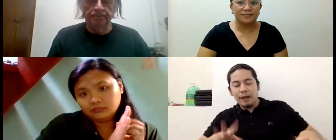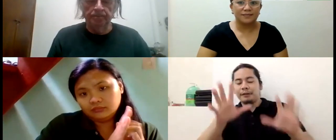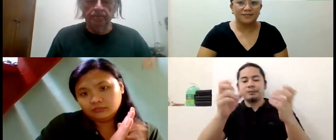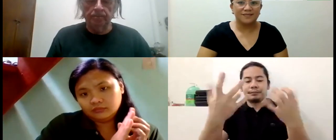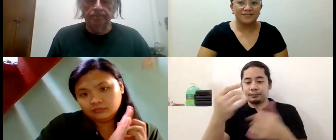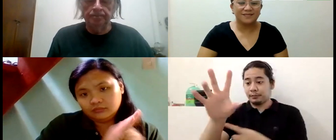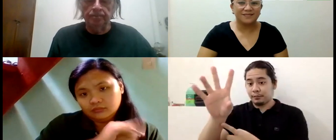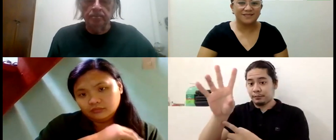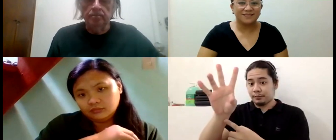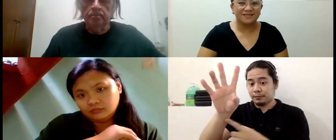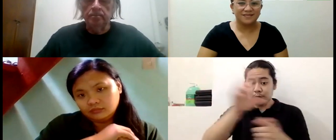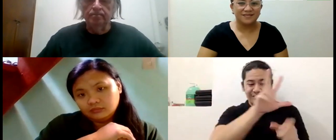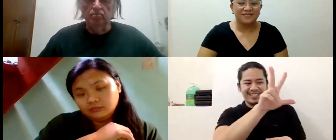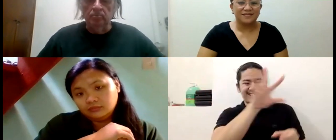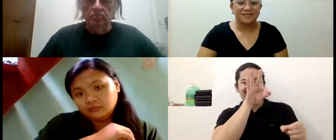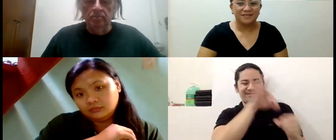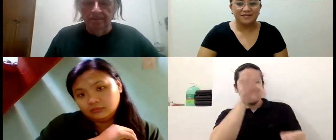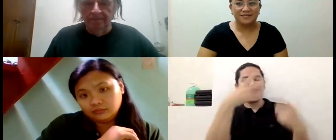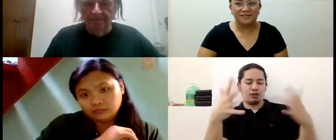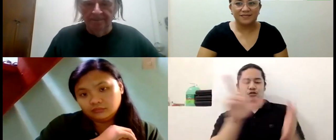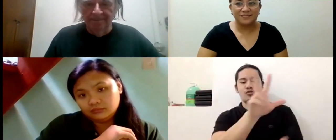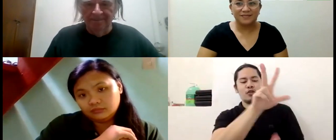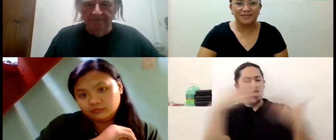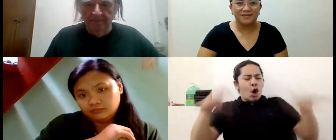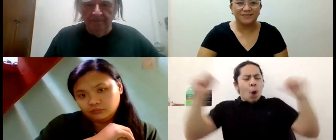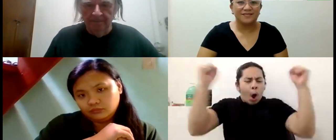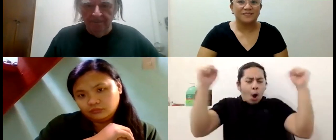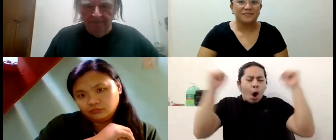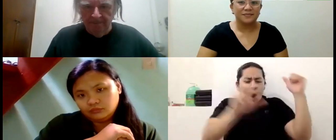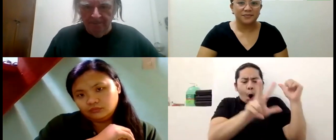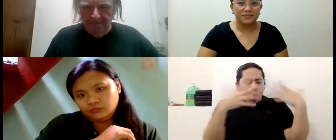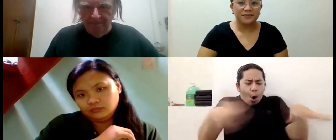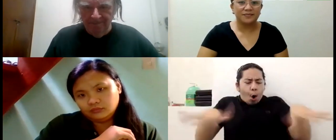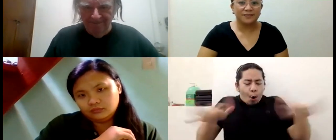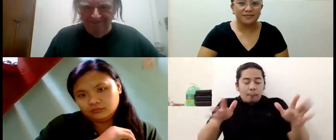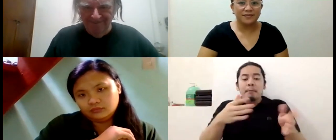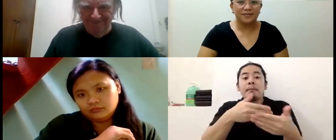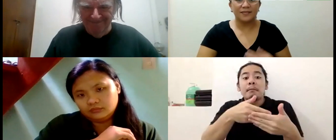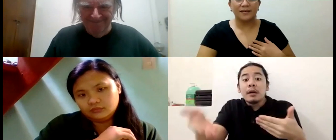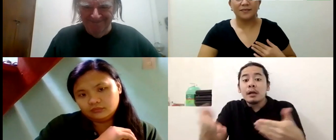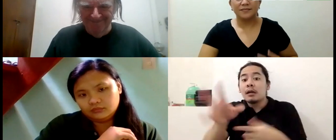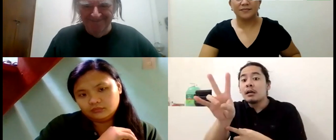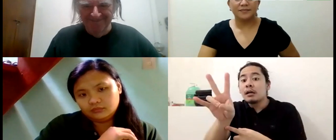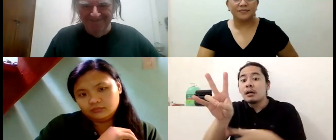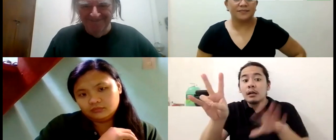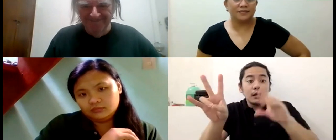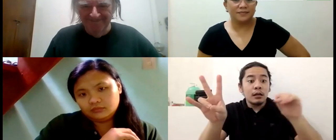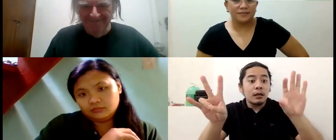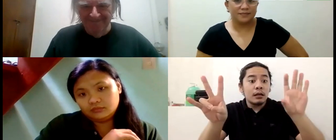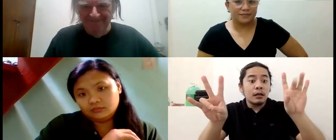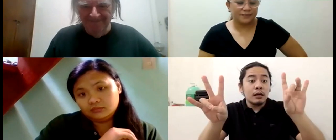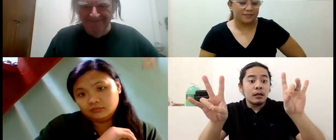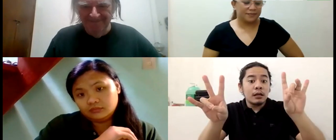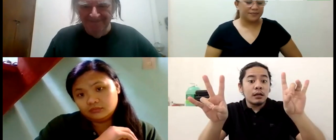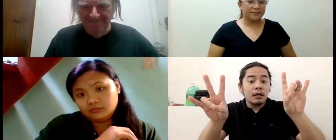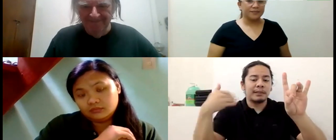So a lot of you guys are quiet. You're just staring off into the distance. We already agreed. 3, yes, we're excited. 3 is the